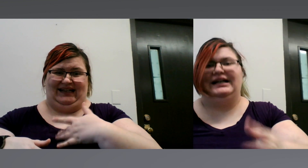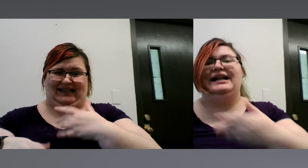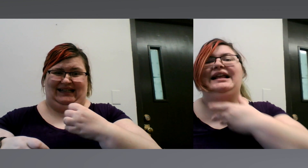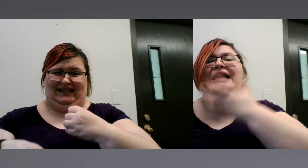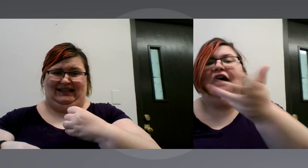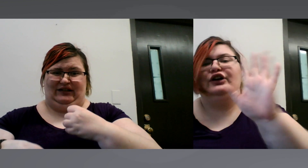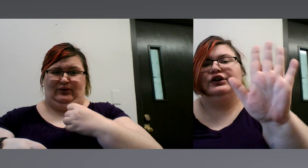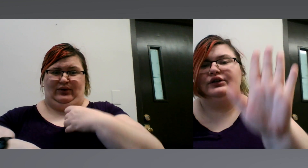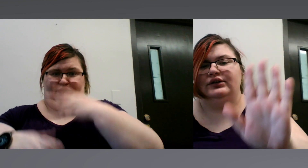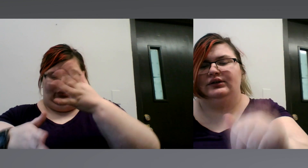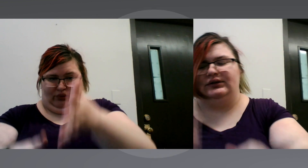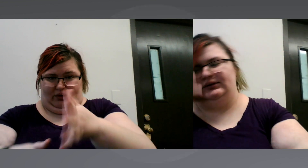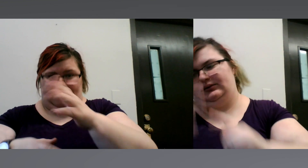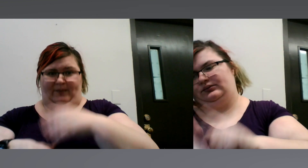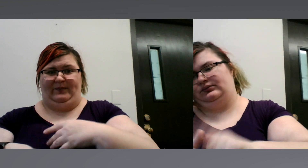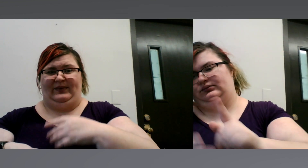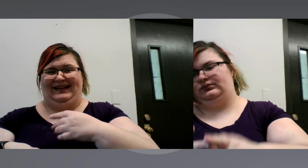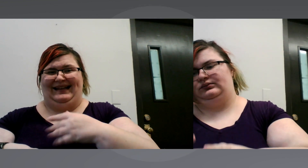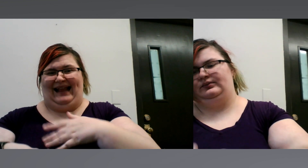gorgeous guy